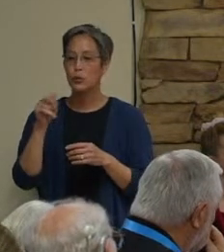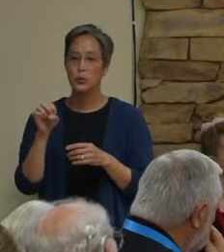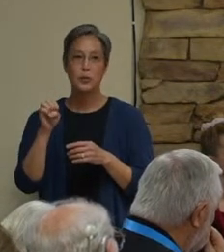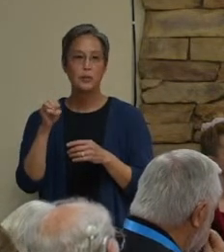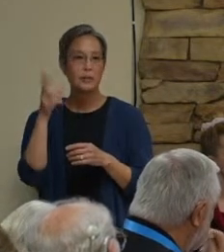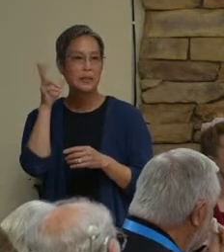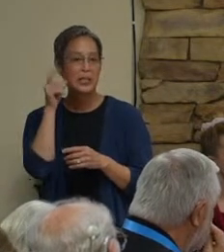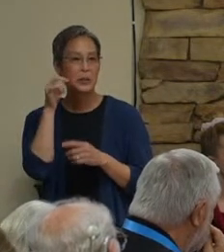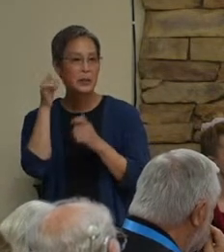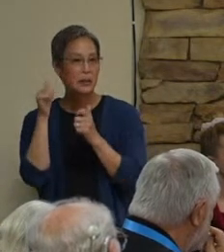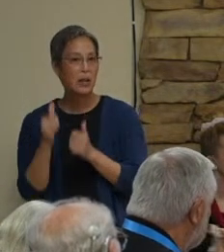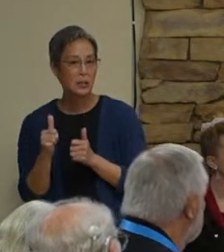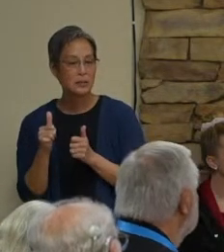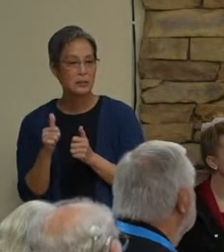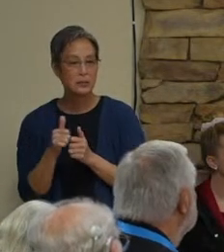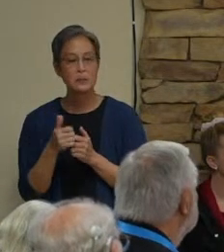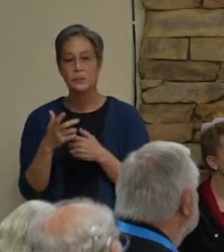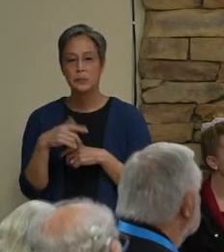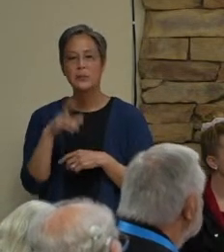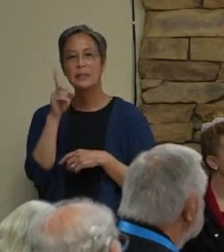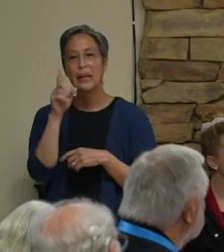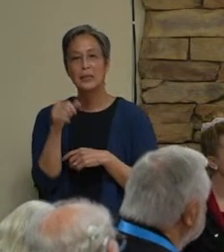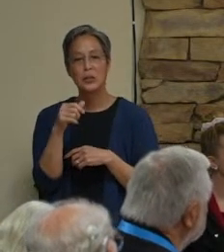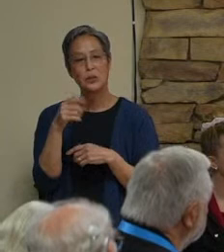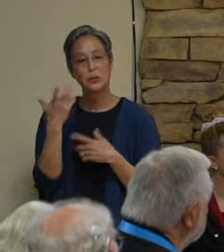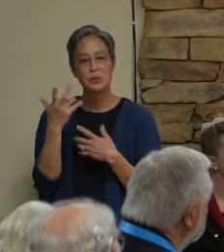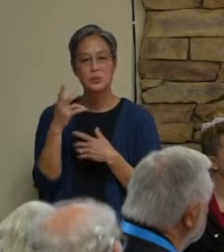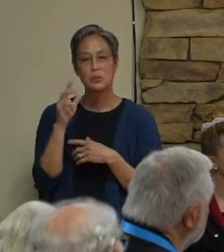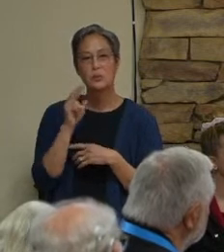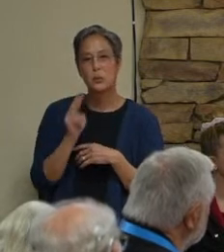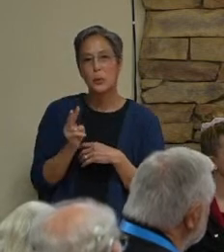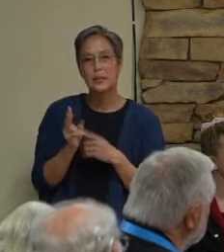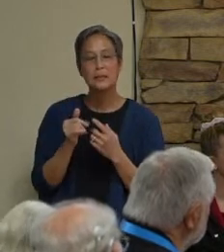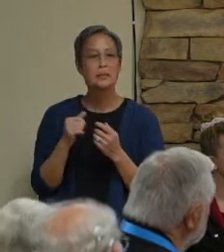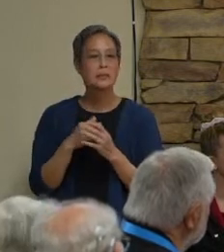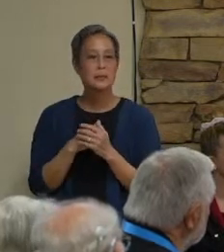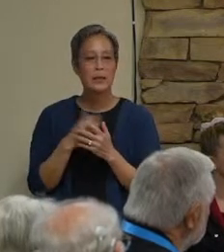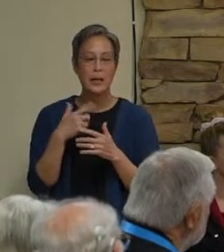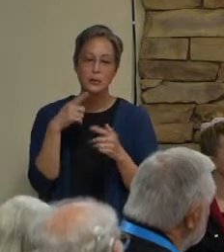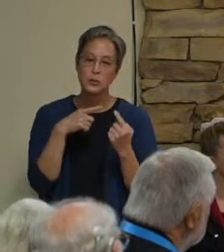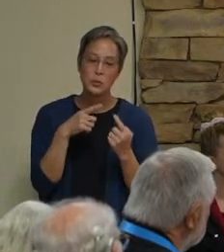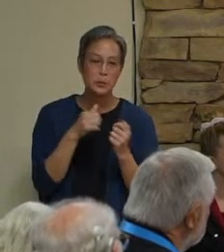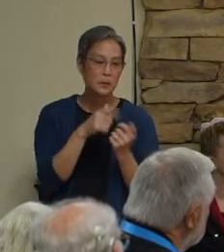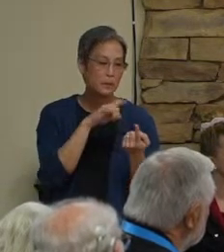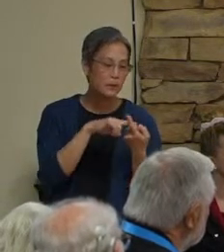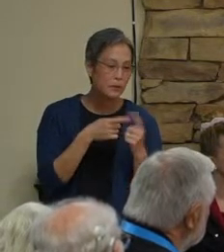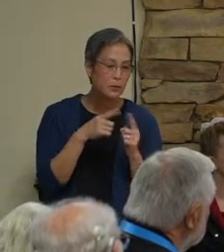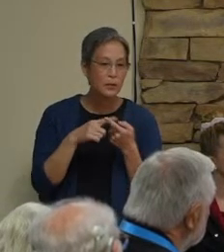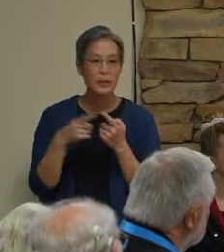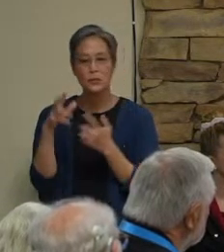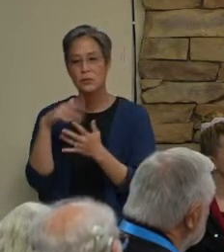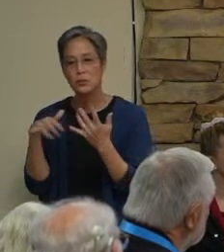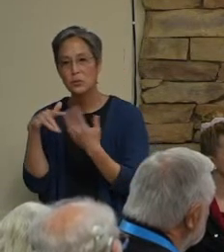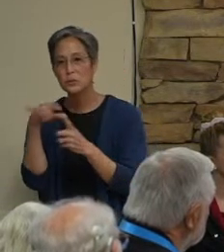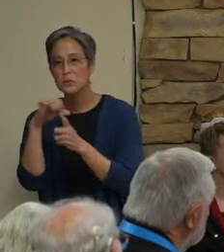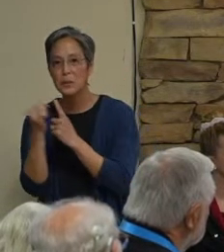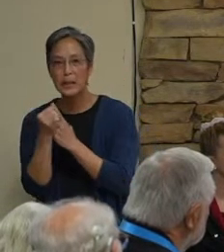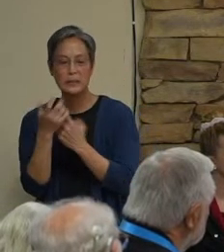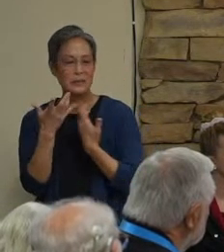in my early 20s. I struggled at work and with friends in social settings and keeping up with what was going